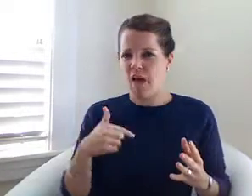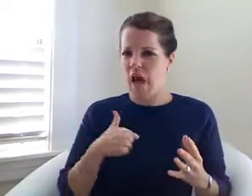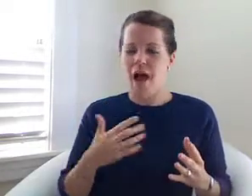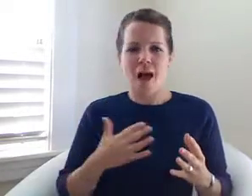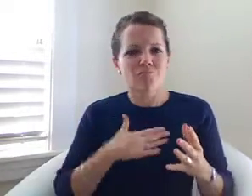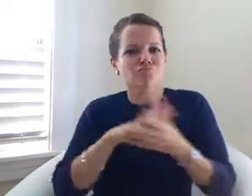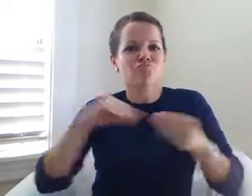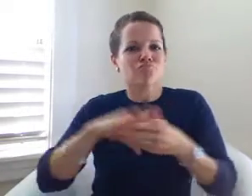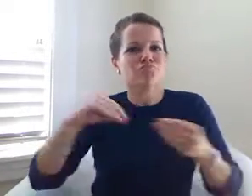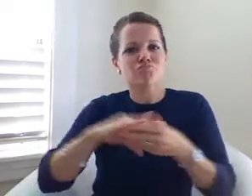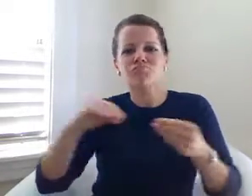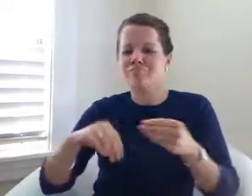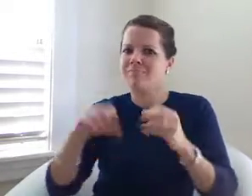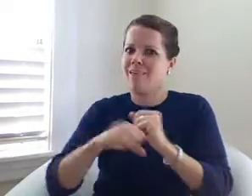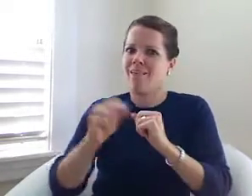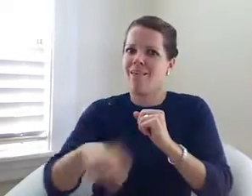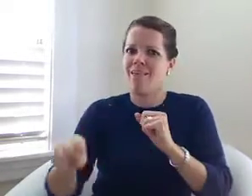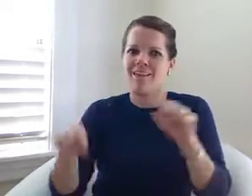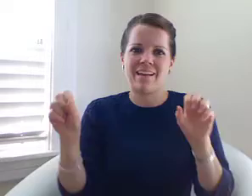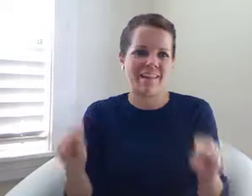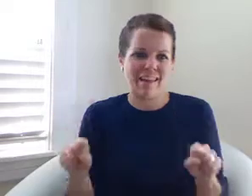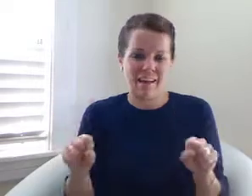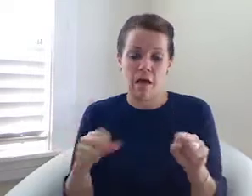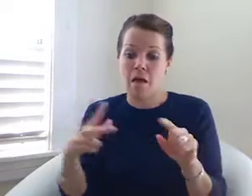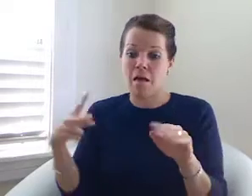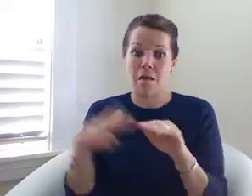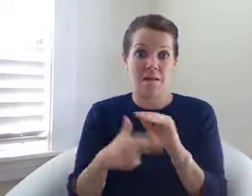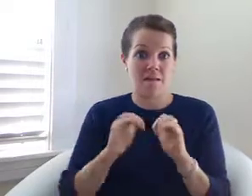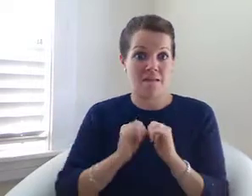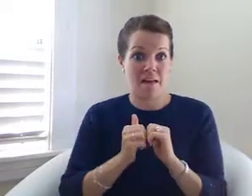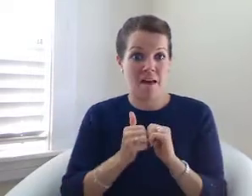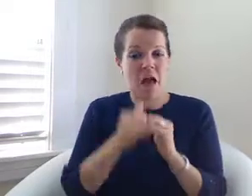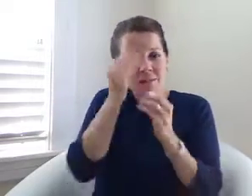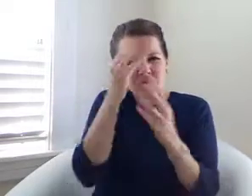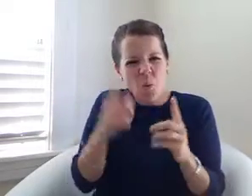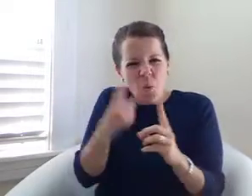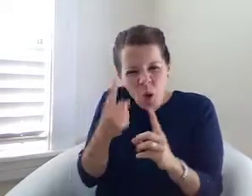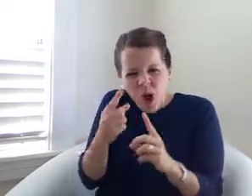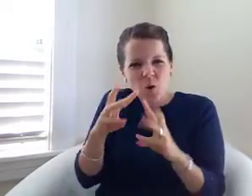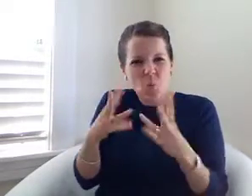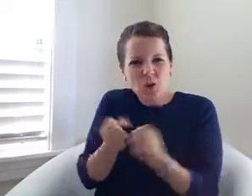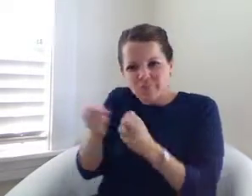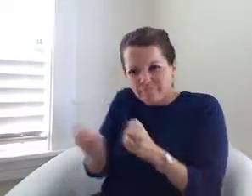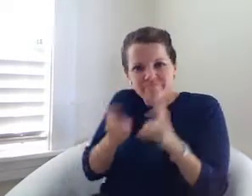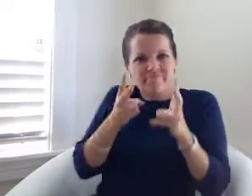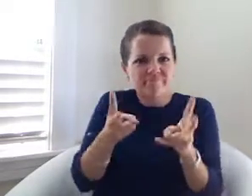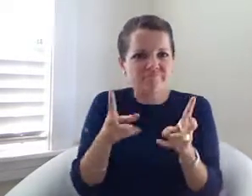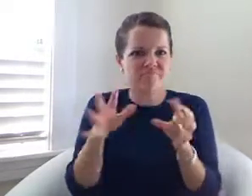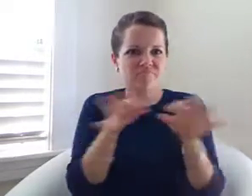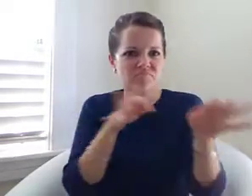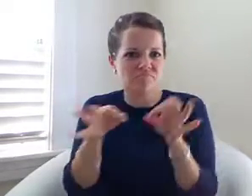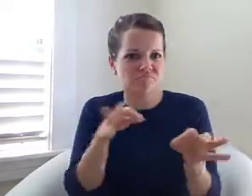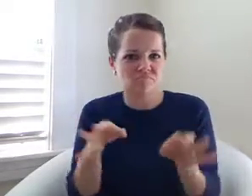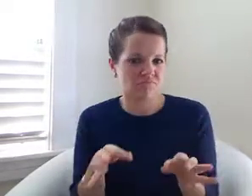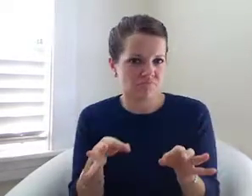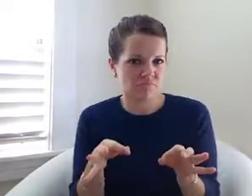which to focus. I hope that you will find in it a few takeaways from which to benefit and share with your colleagues. Todd Agan,